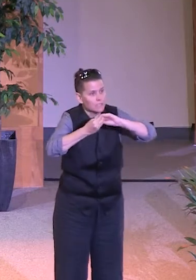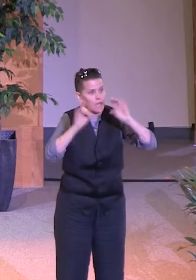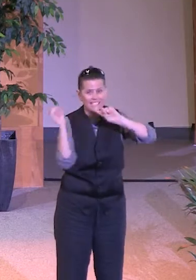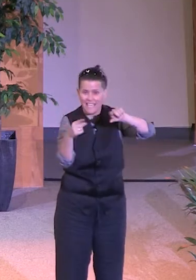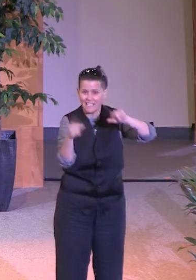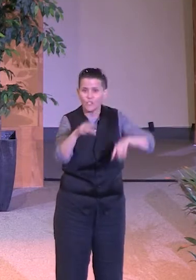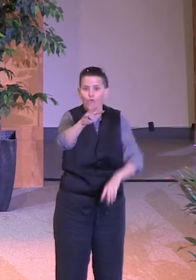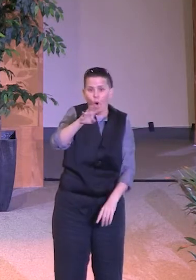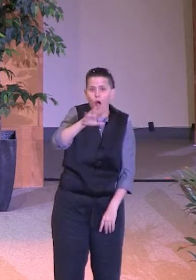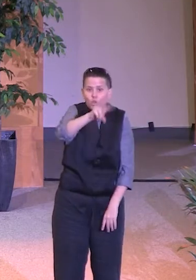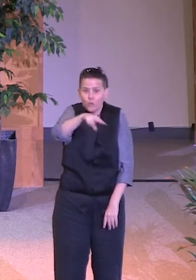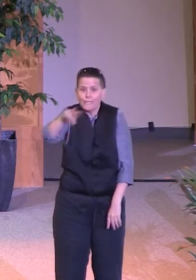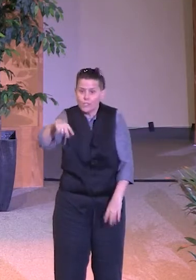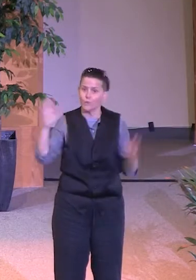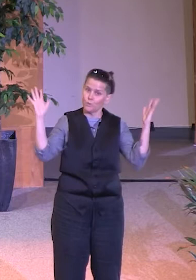422.